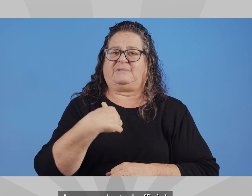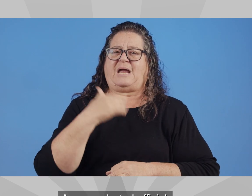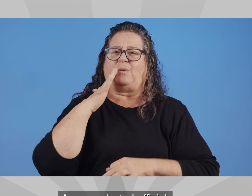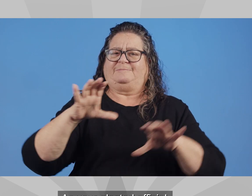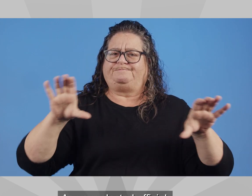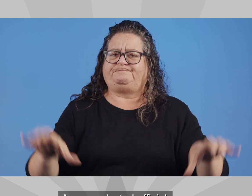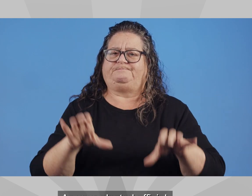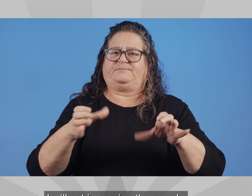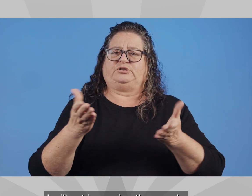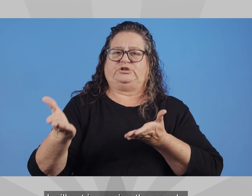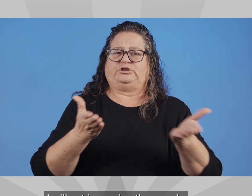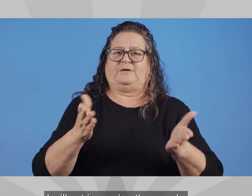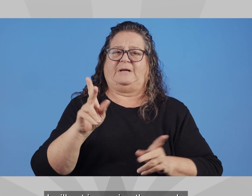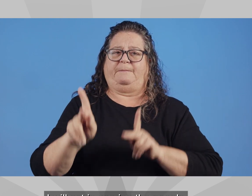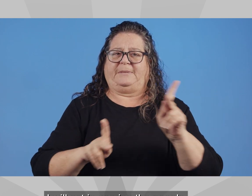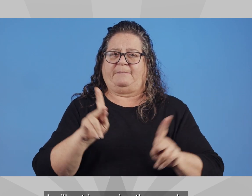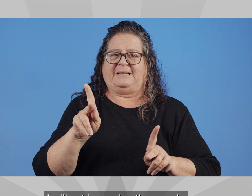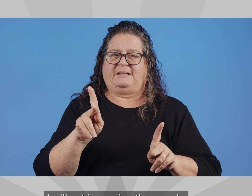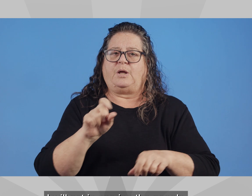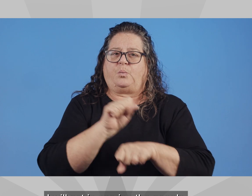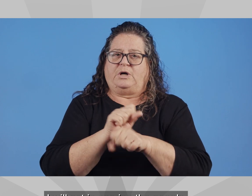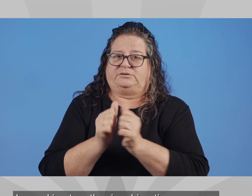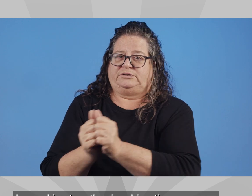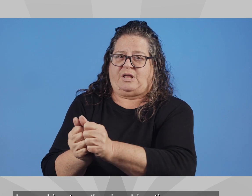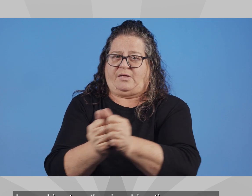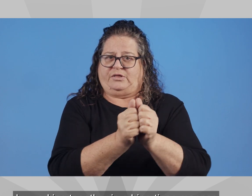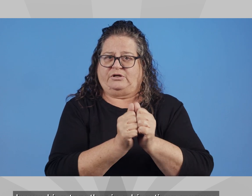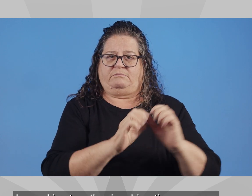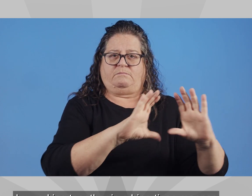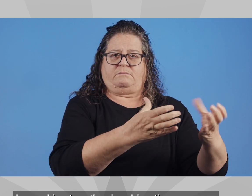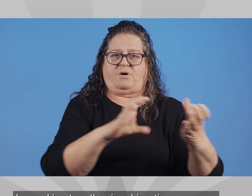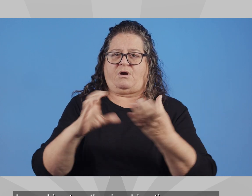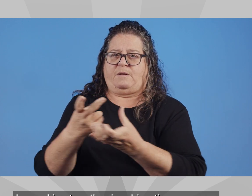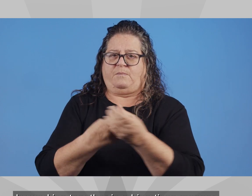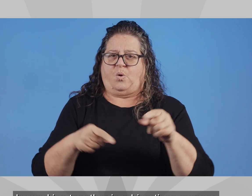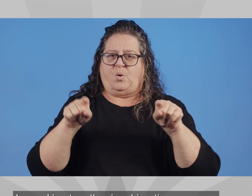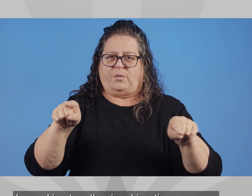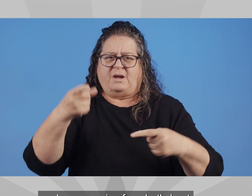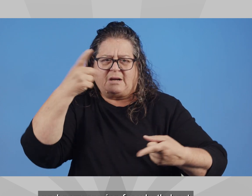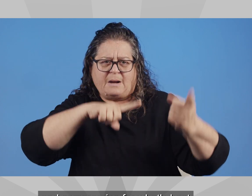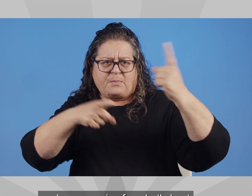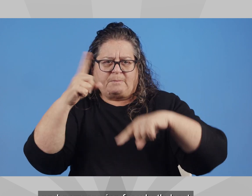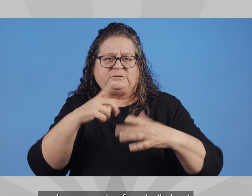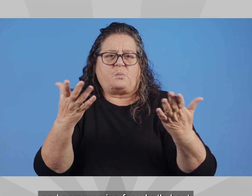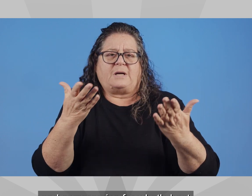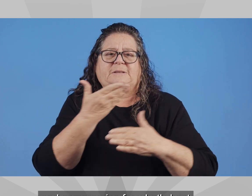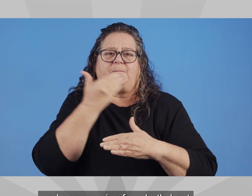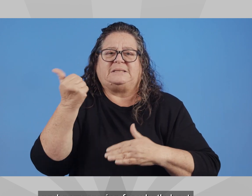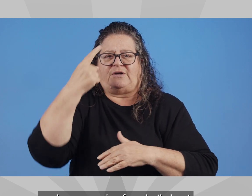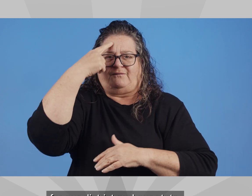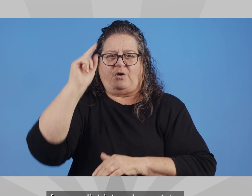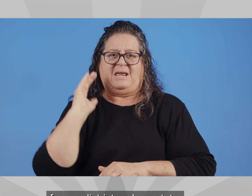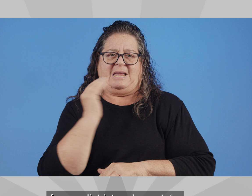As your elected official, I will act in serving the people by working together in a bipartisan manner and compromise for